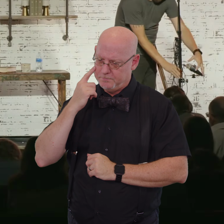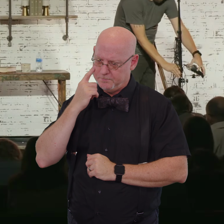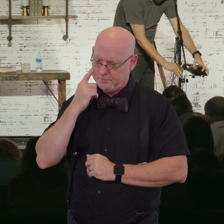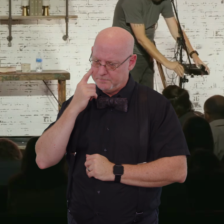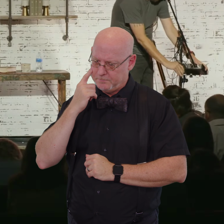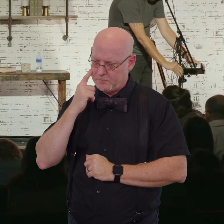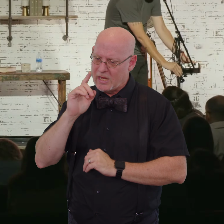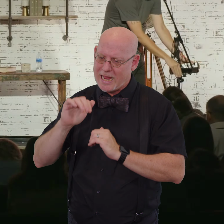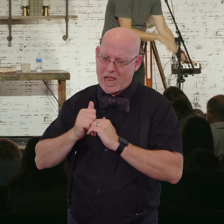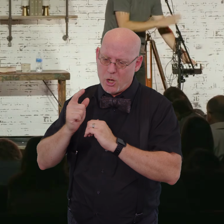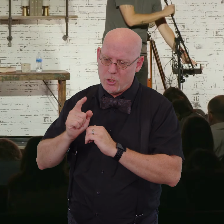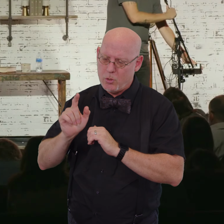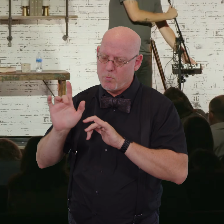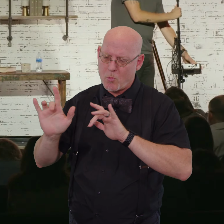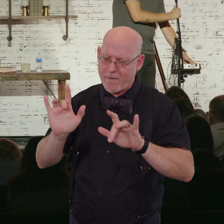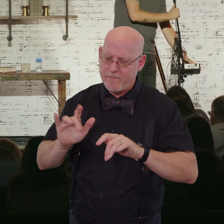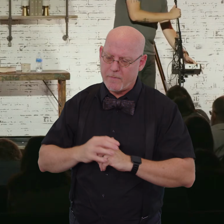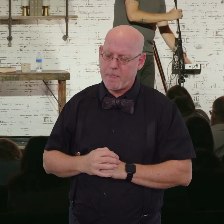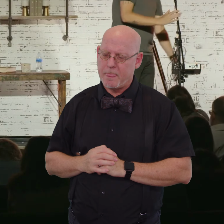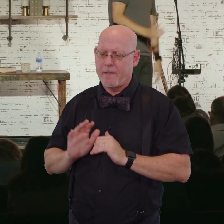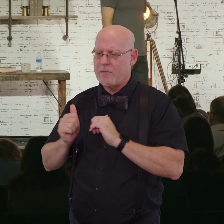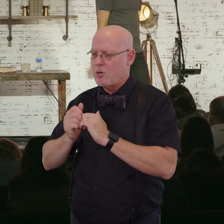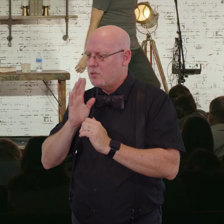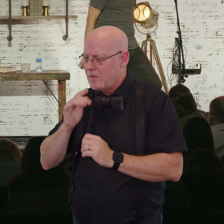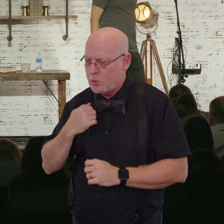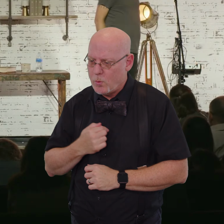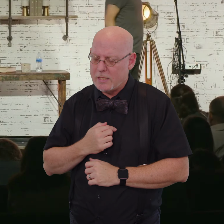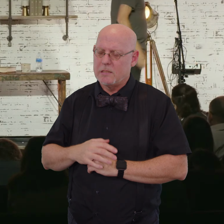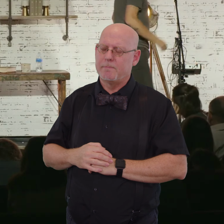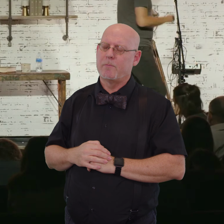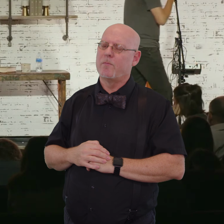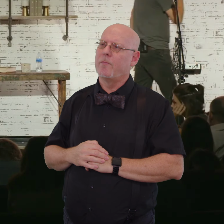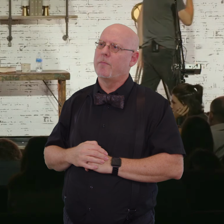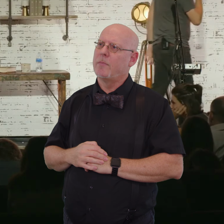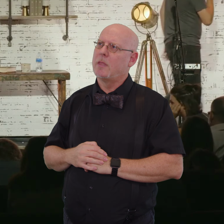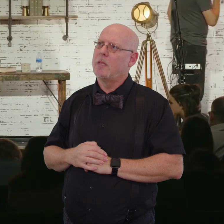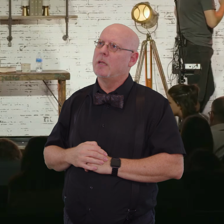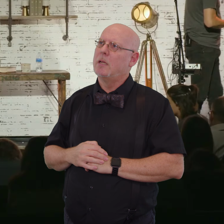for how you move and how you speak to us